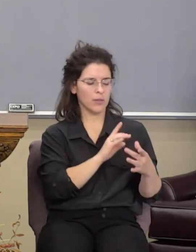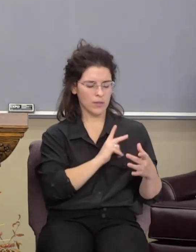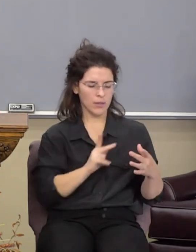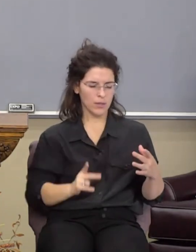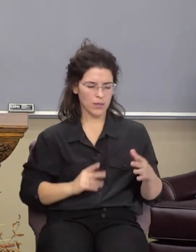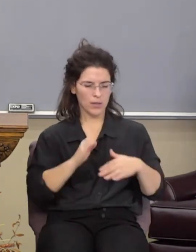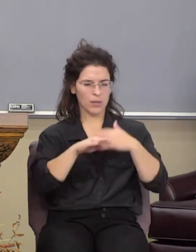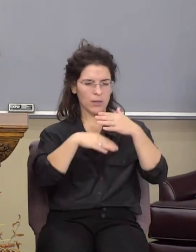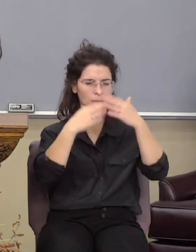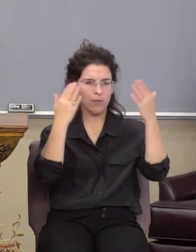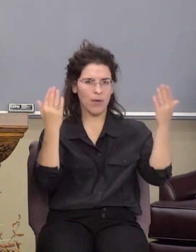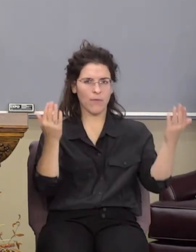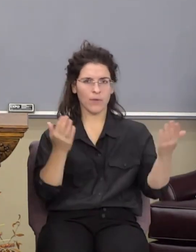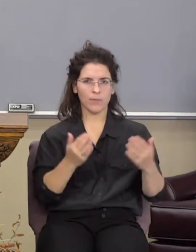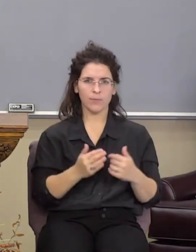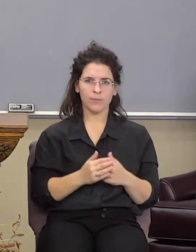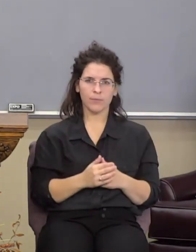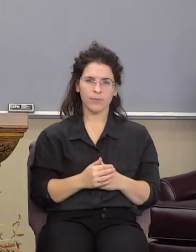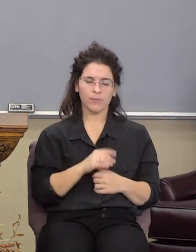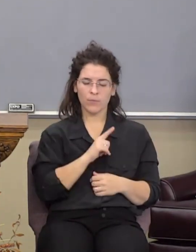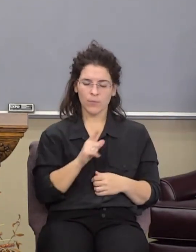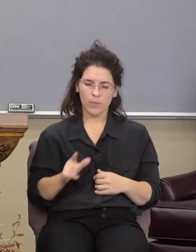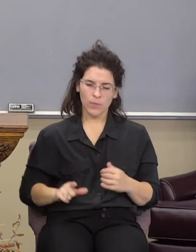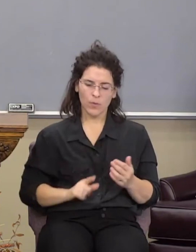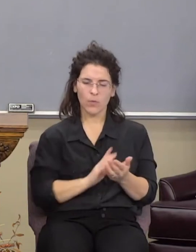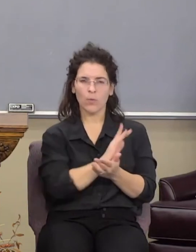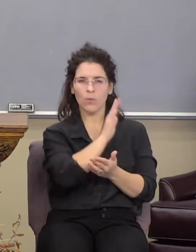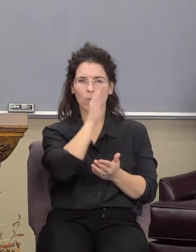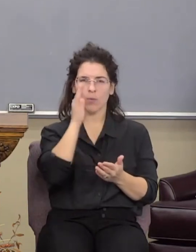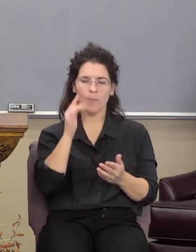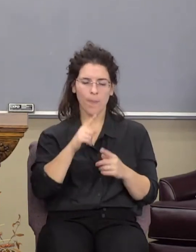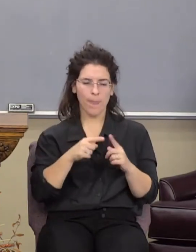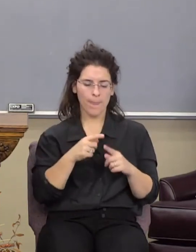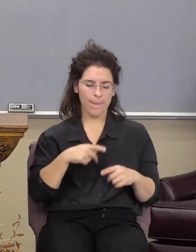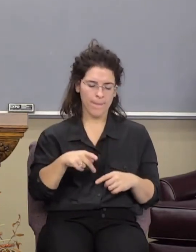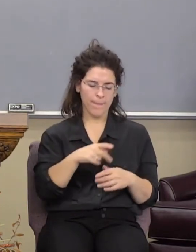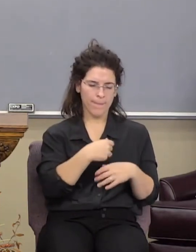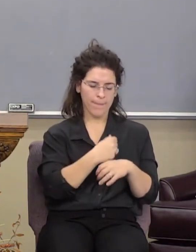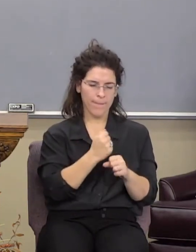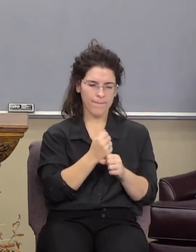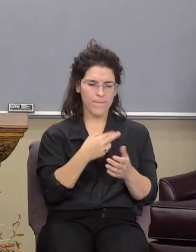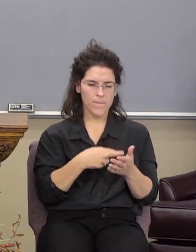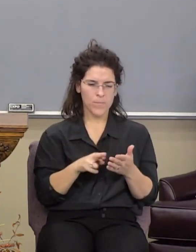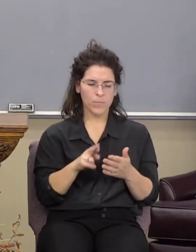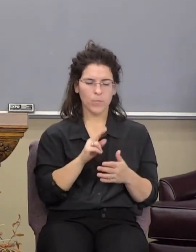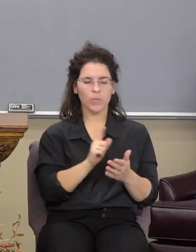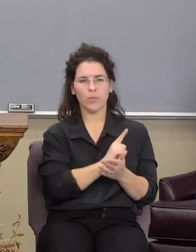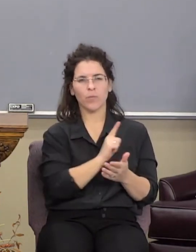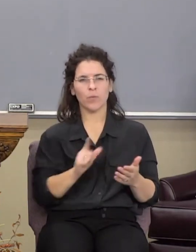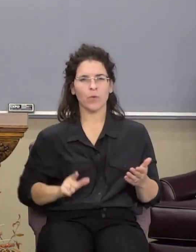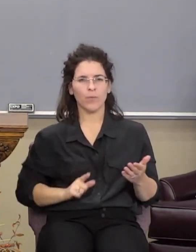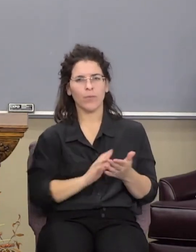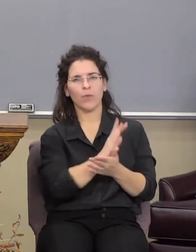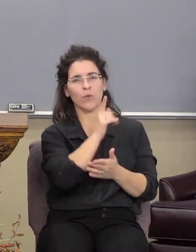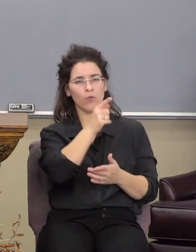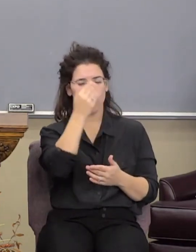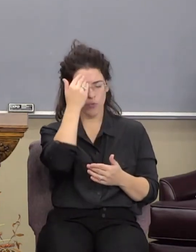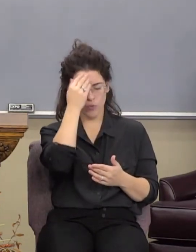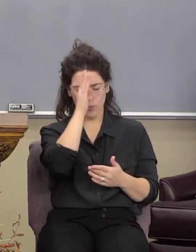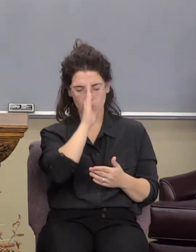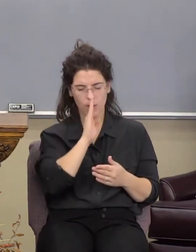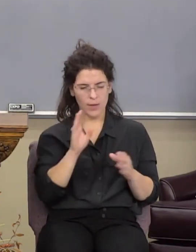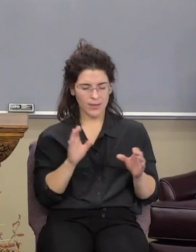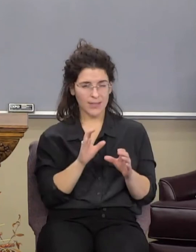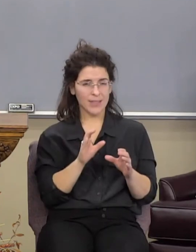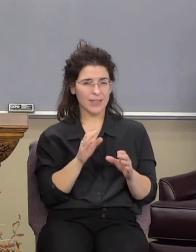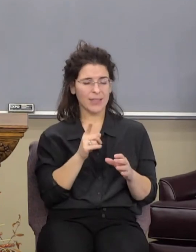heaven. The Lord of glory. When Paul makes a reference to the Lord of glory, you know what God did?